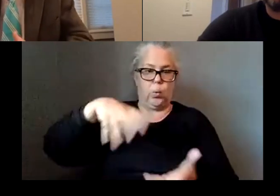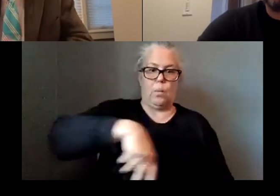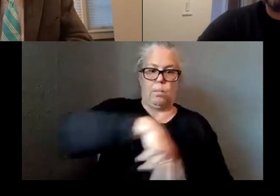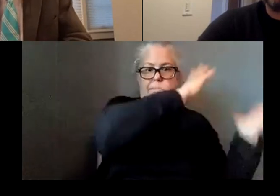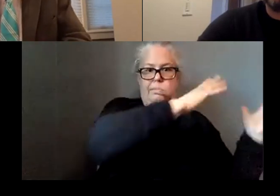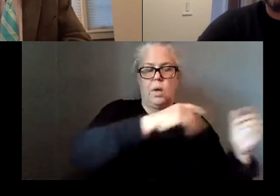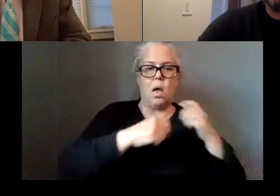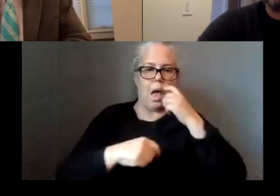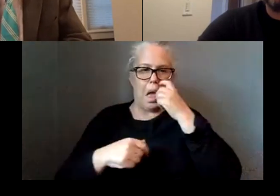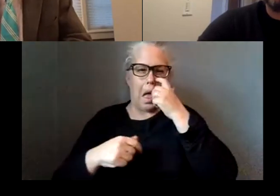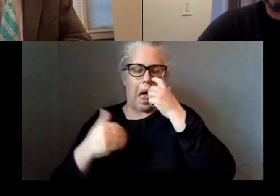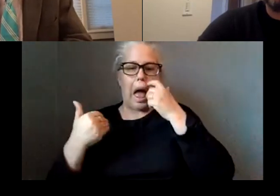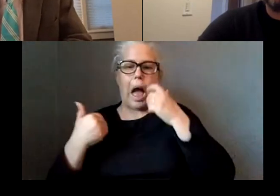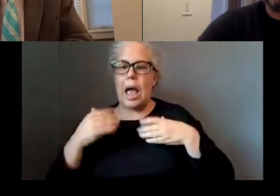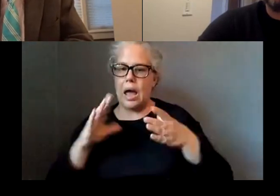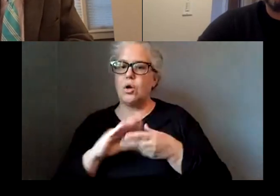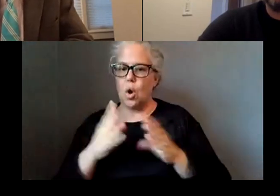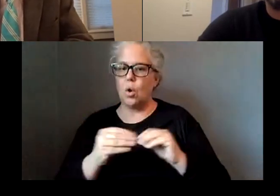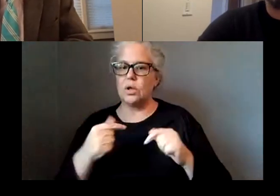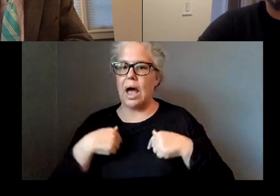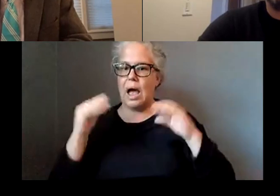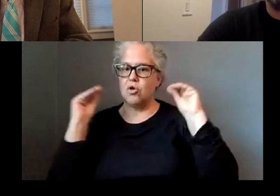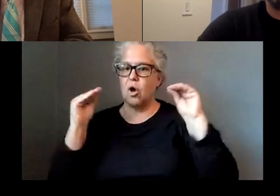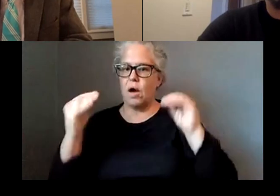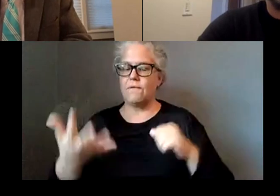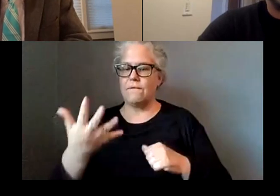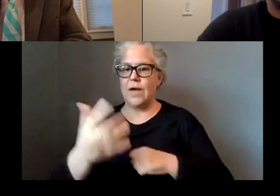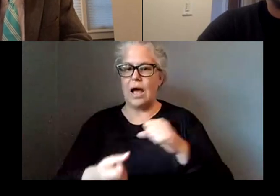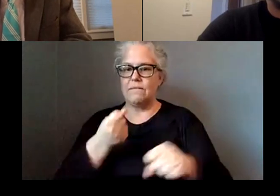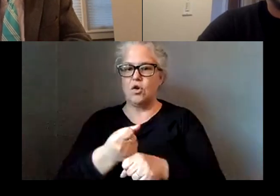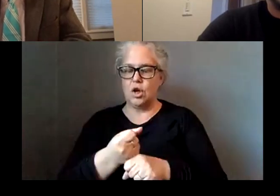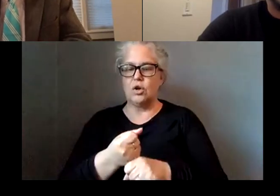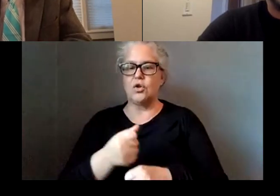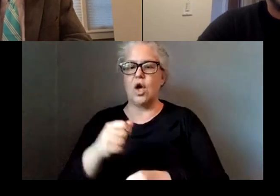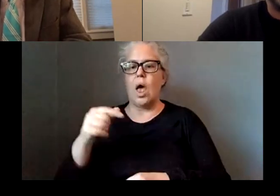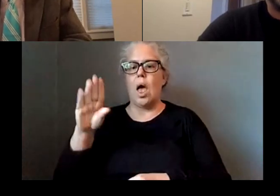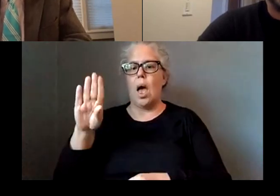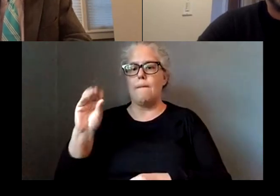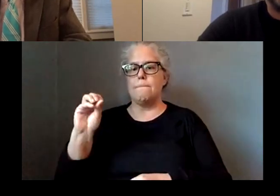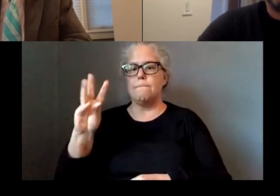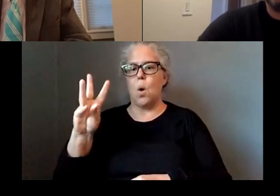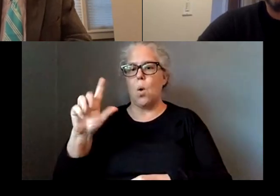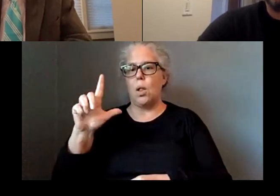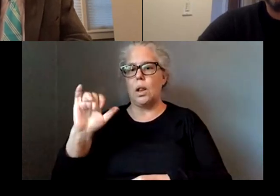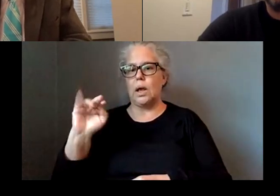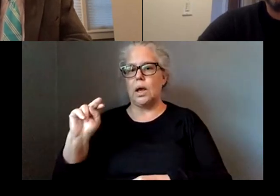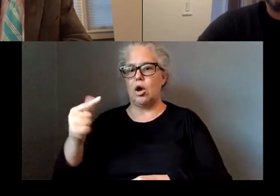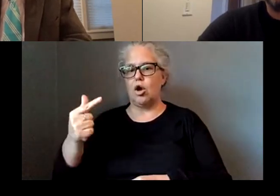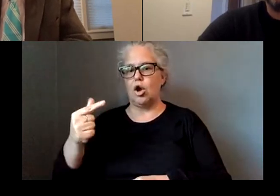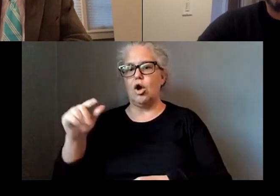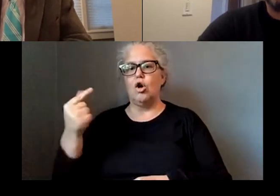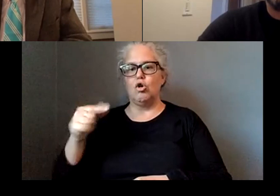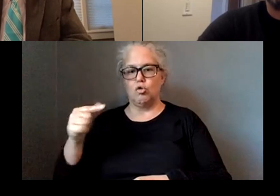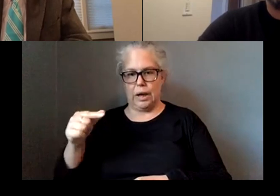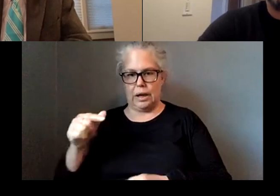Well, I had notes. And I taught for 5 years at Bowling Green University before I taught at Washington College. So I had notes and